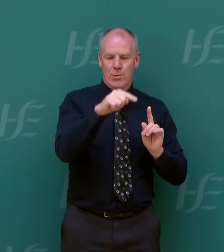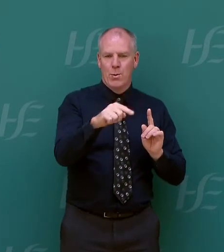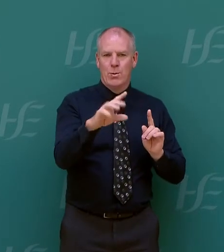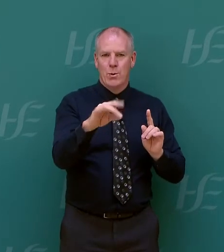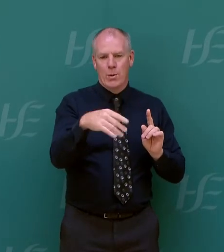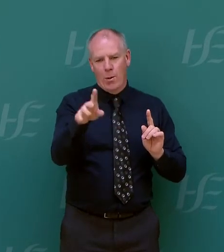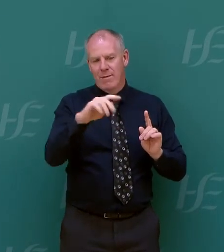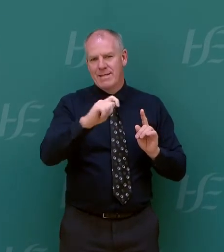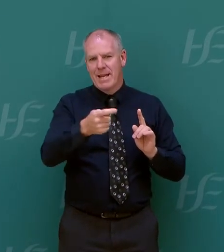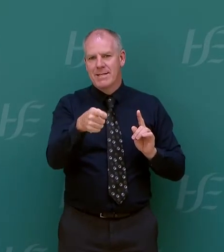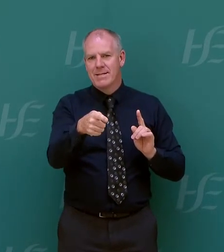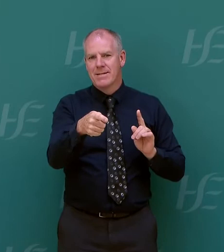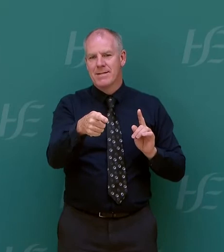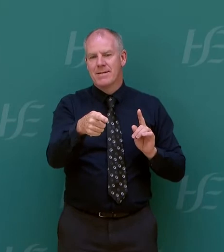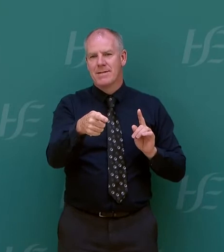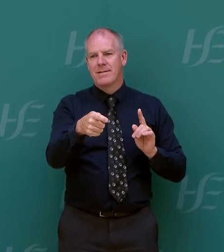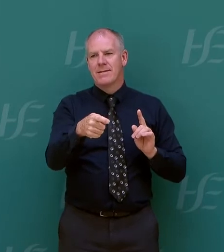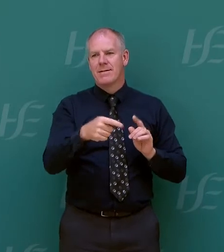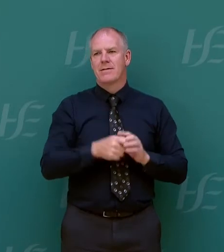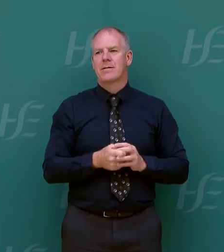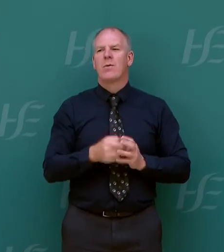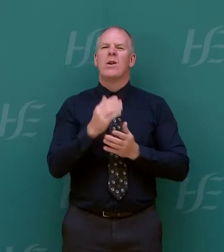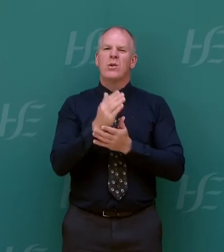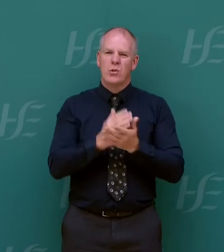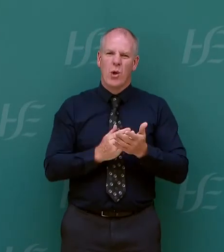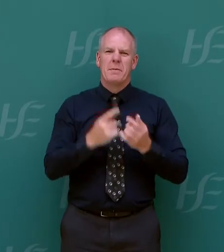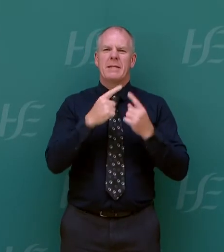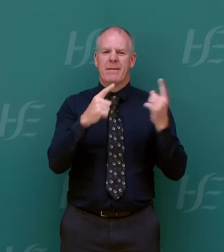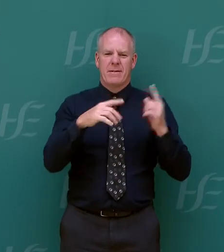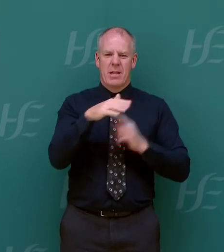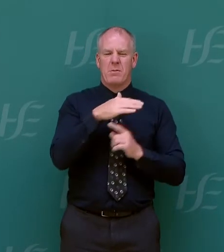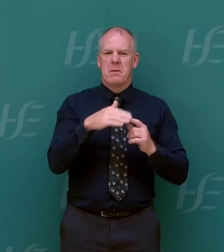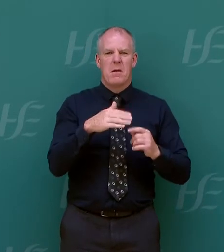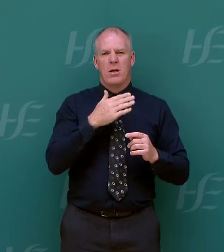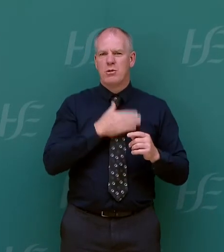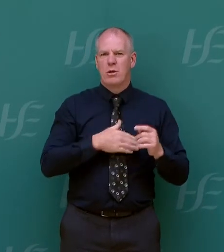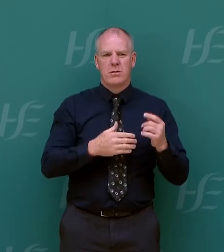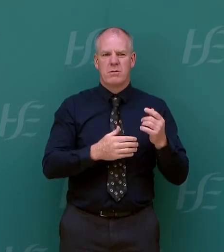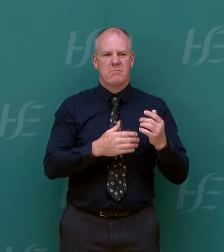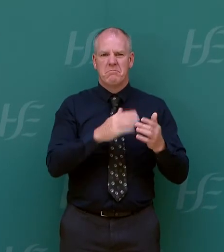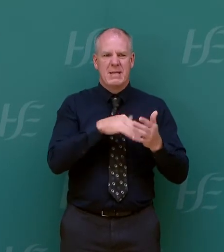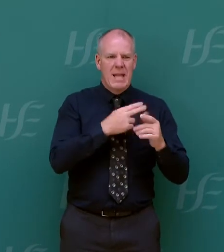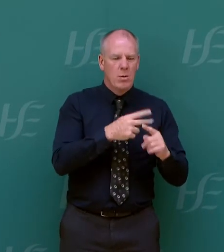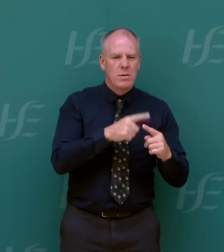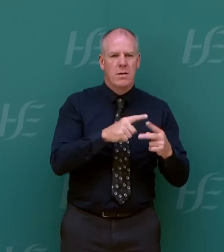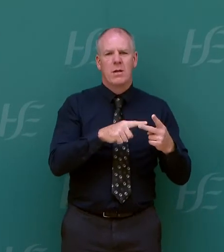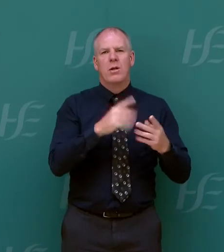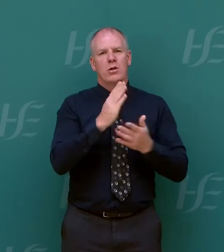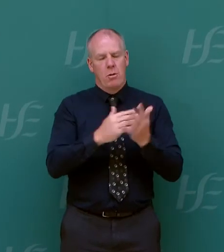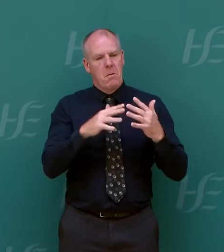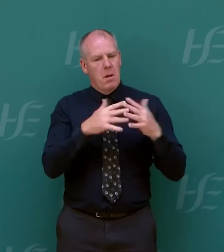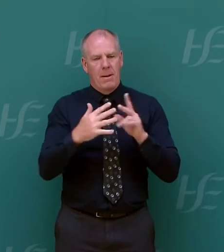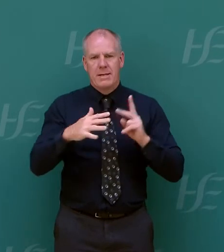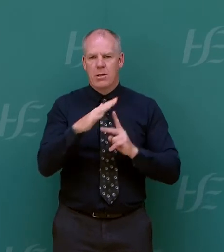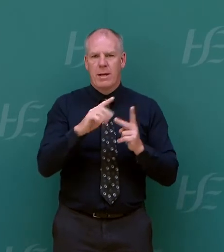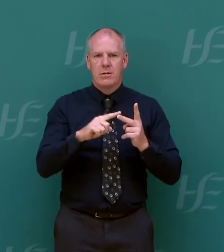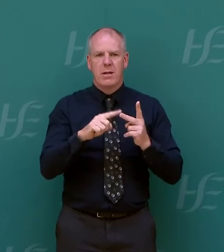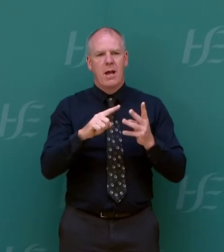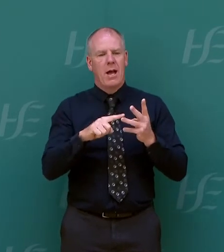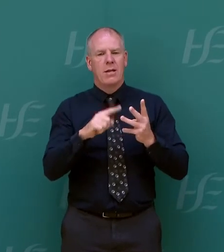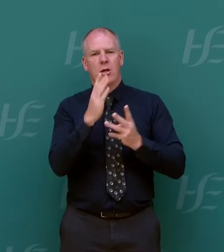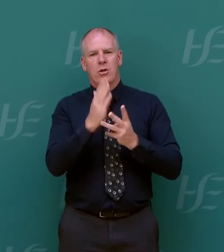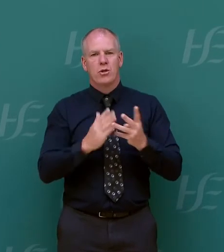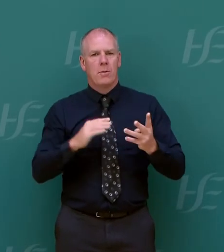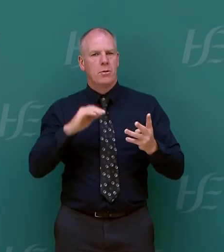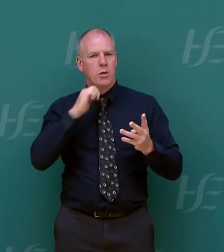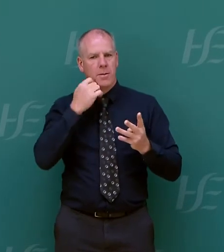we make the appointments relevant. So some outliers can just be ones that fall off, some can be more complex cases, and some can be